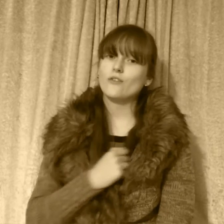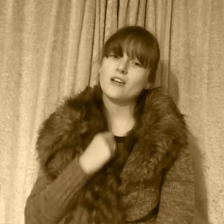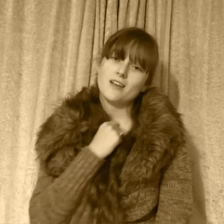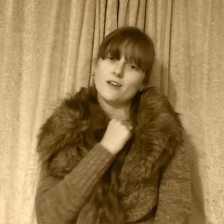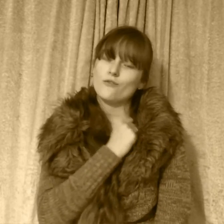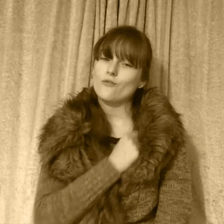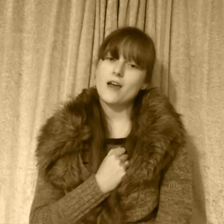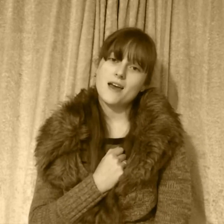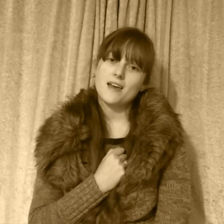regret